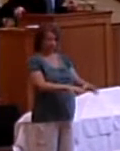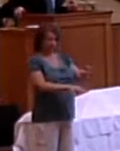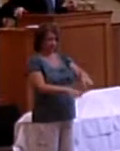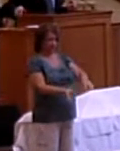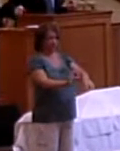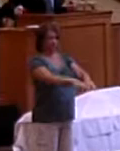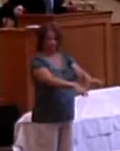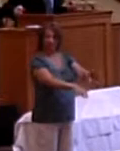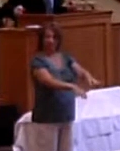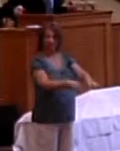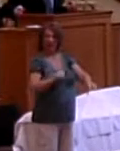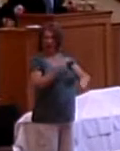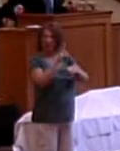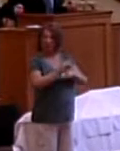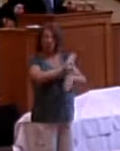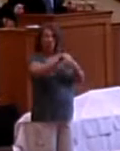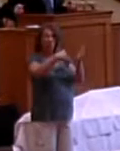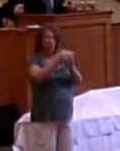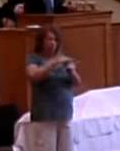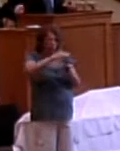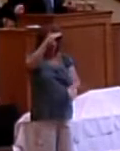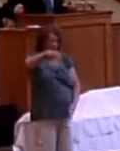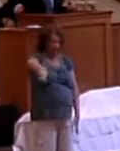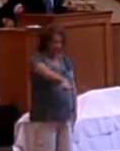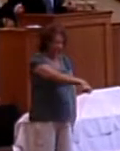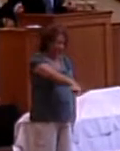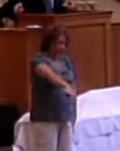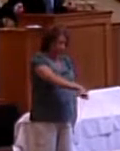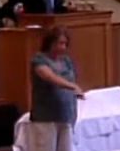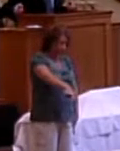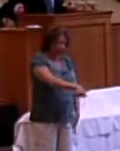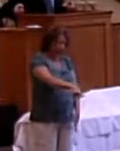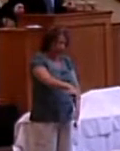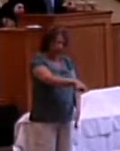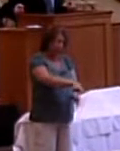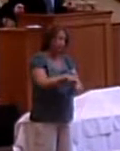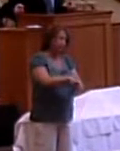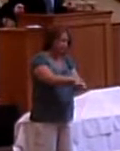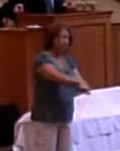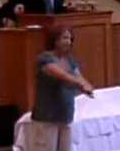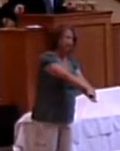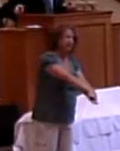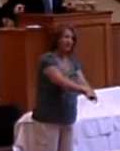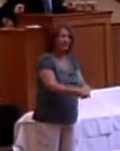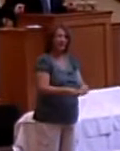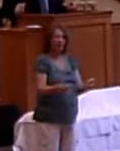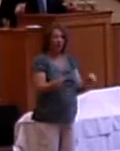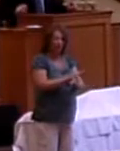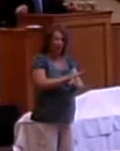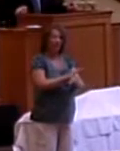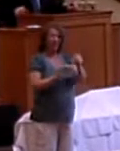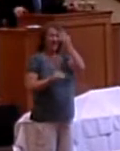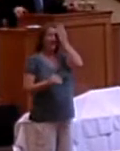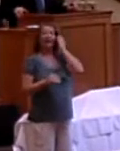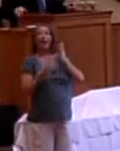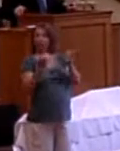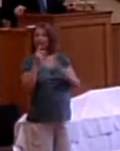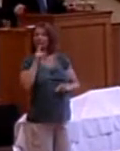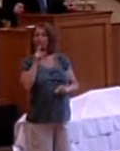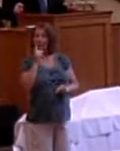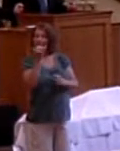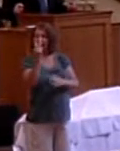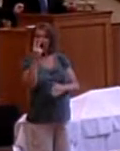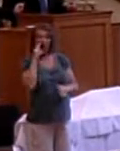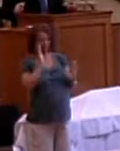pretty well the whole container of lighter fluid. I wanted to make sure that we did not have a fire that went unnoticed. And we